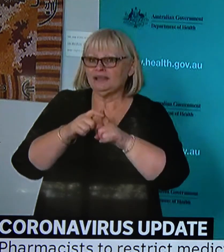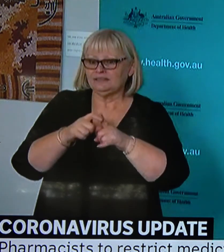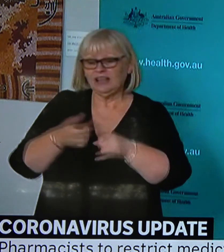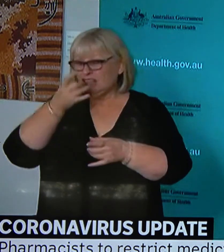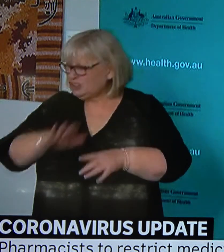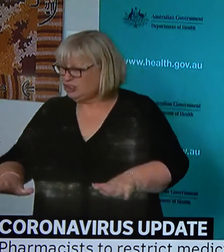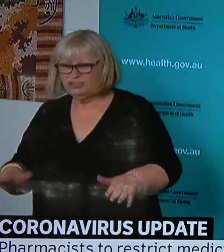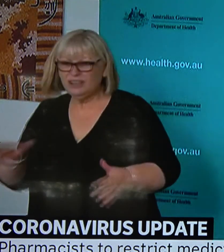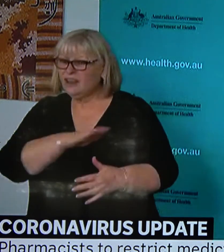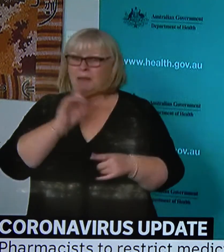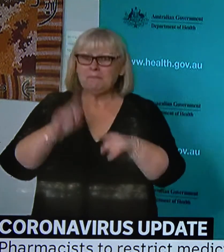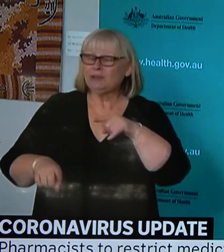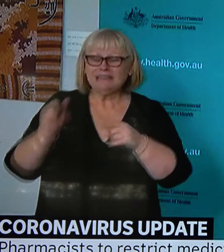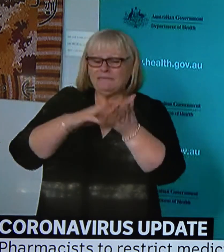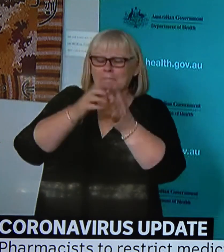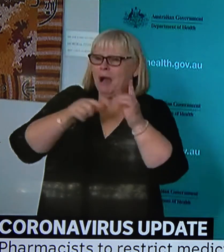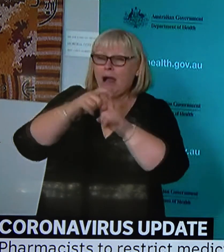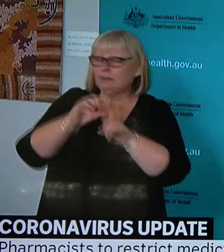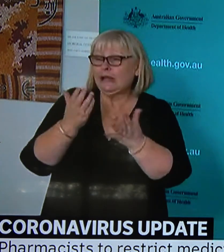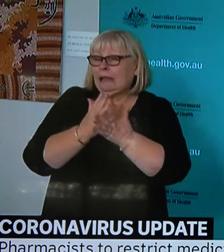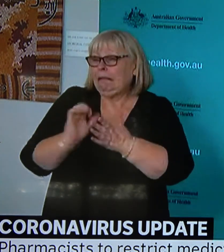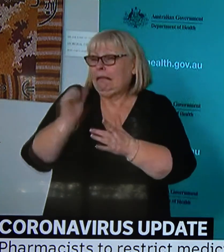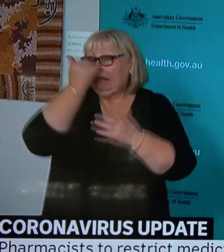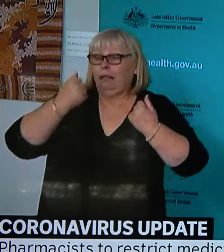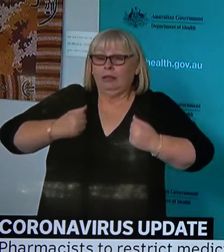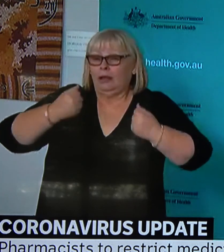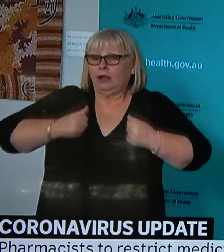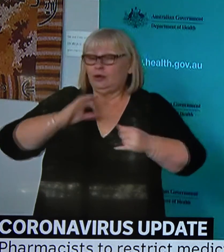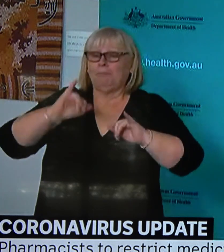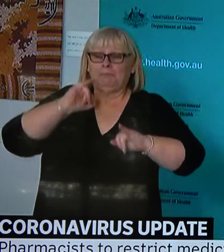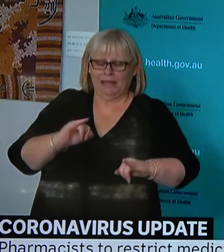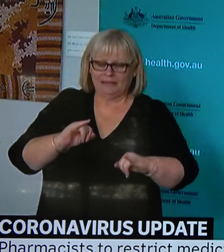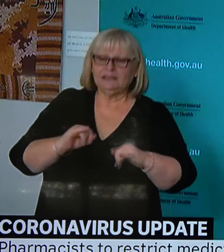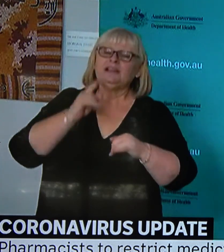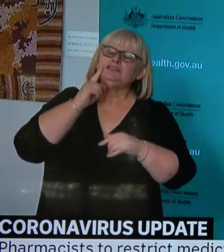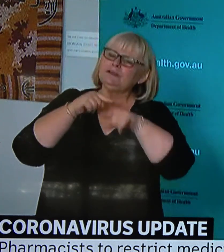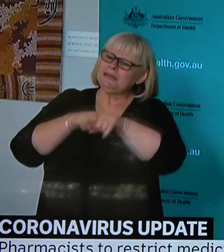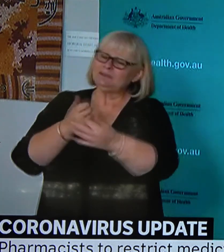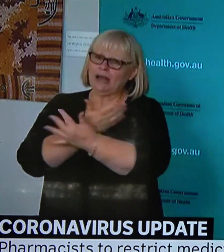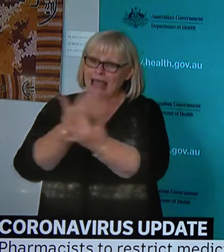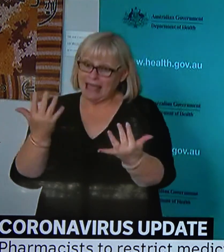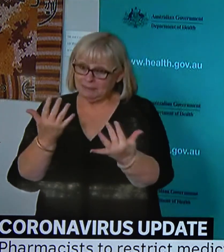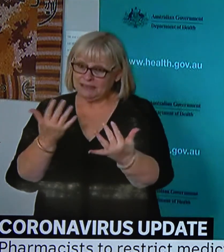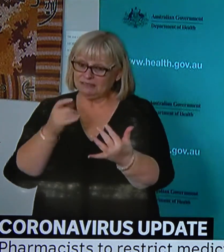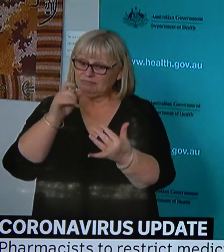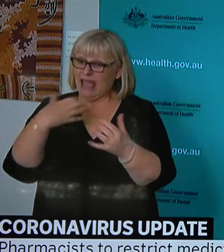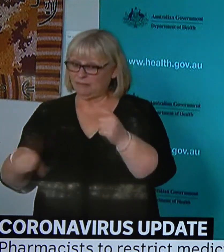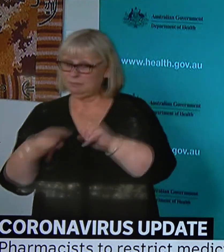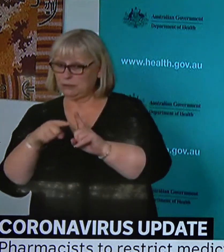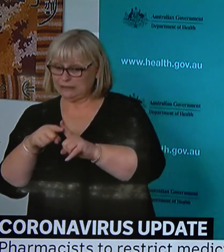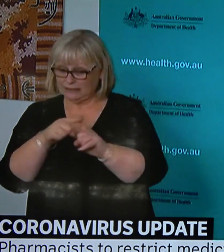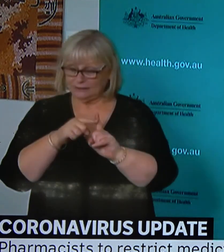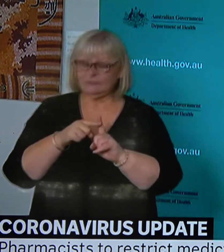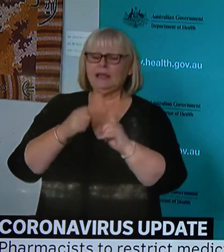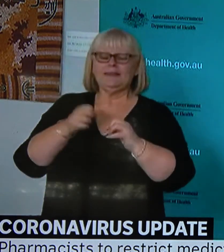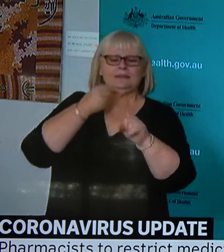children, it's almost all children have a mild illness. So the number of cases, the effect on healthcare services would be certainly